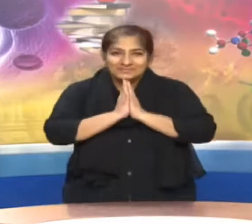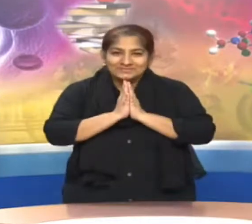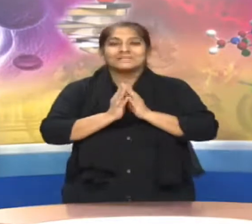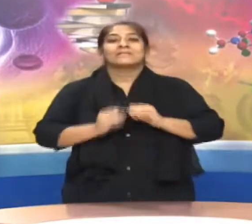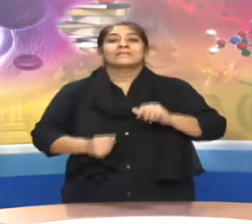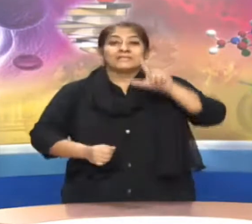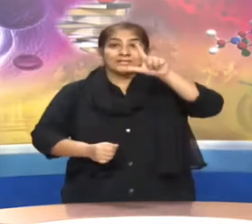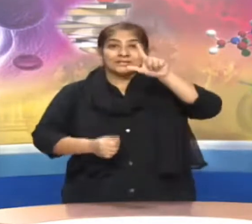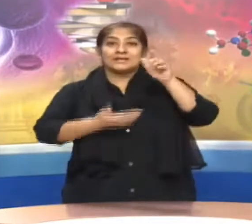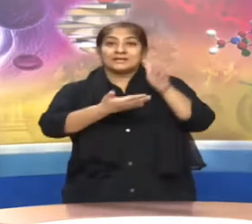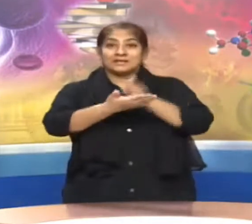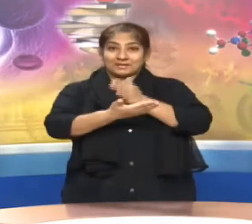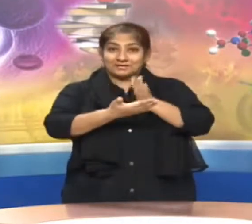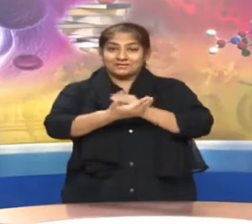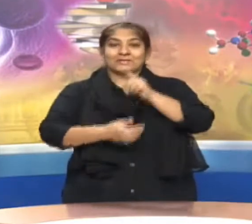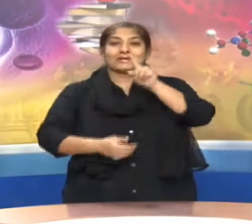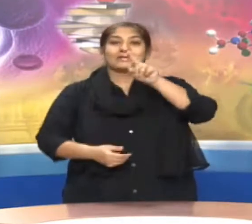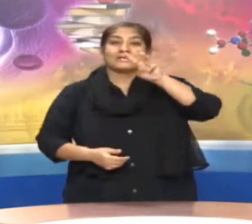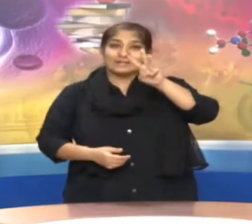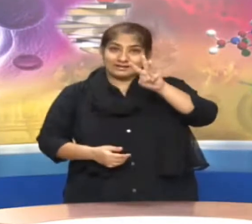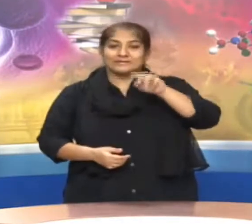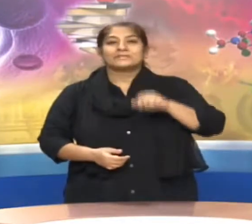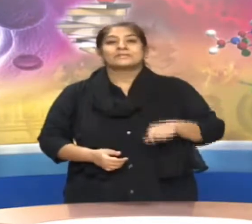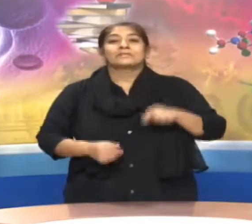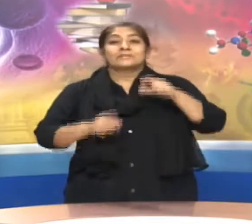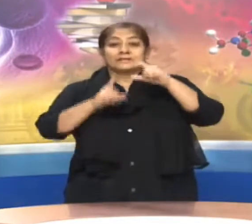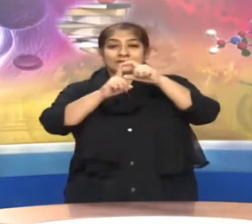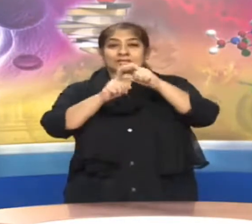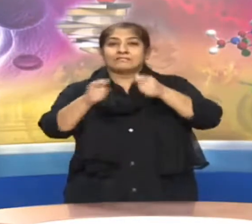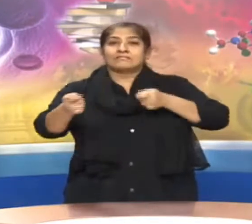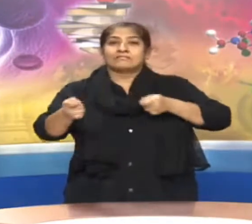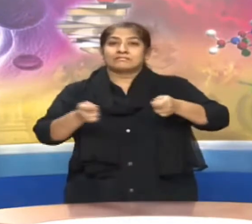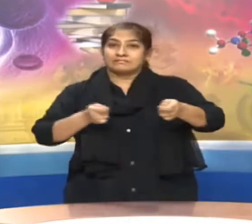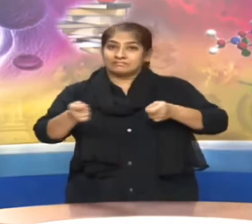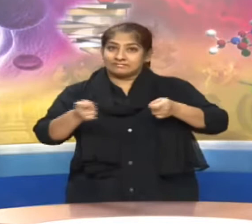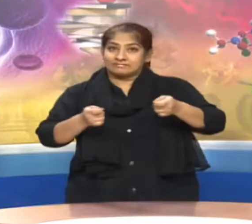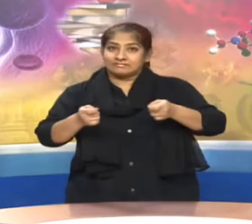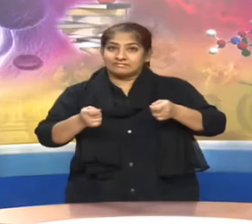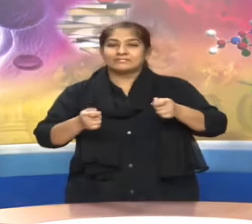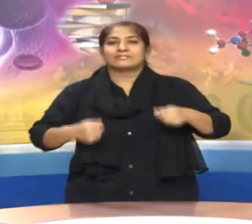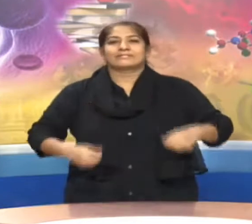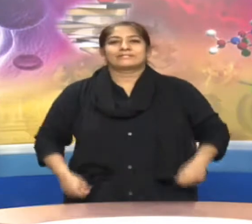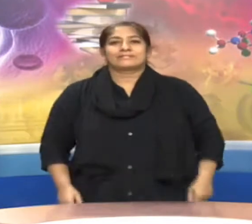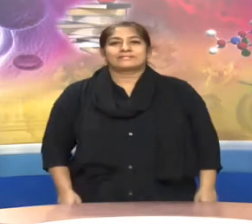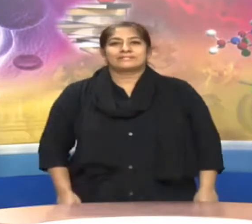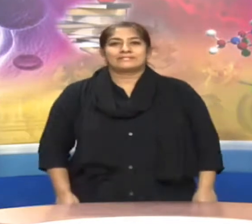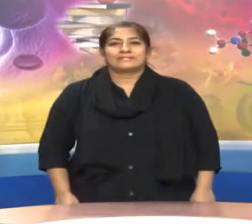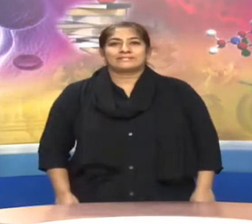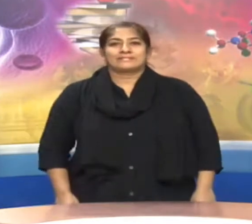Welcome you all in this video, lesson number 13. Lesson name is